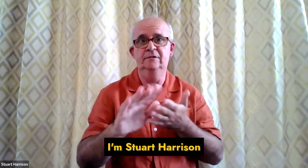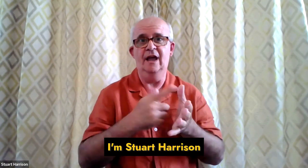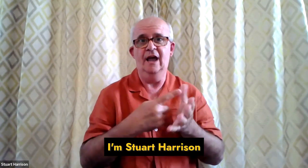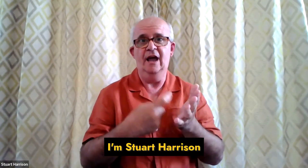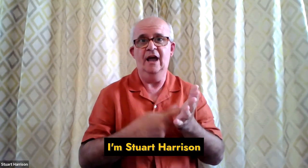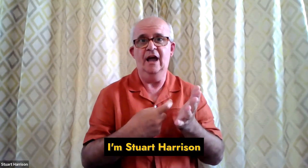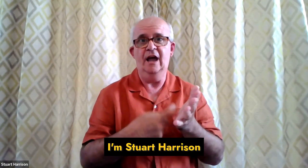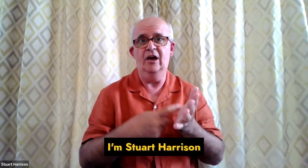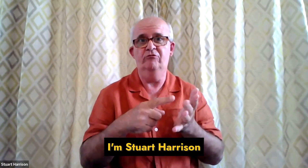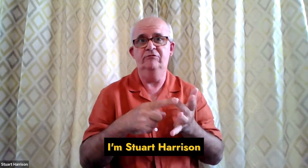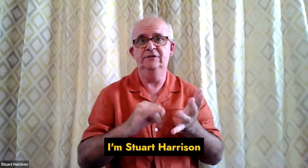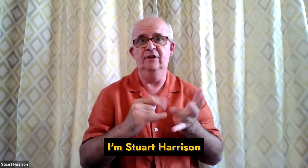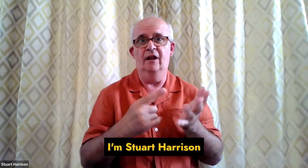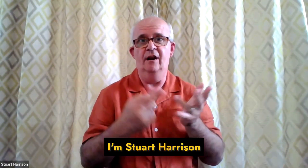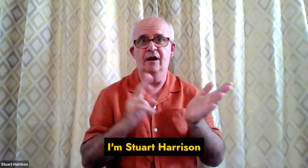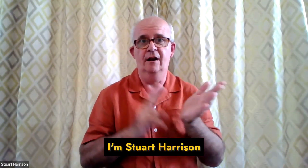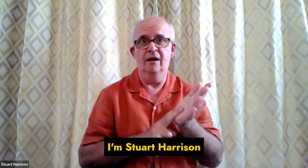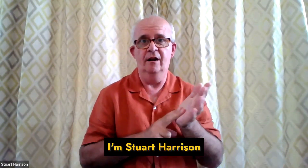I'm Stuart